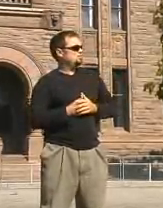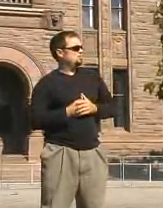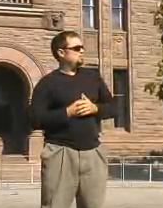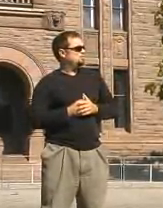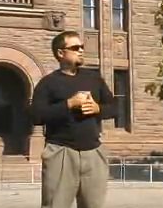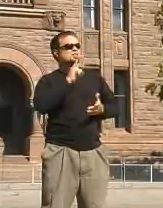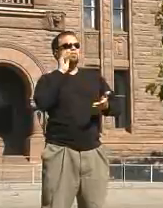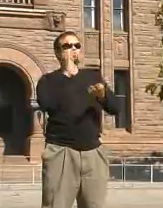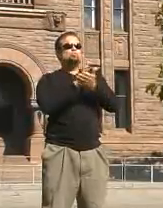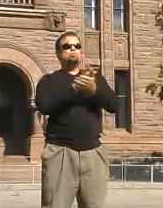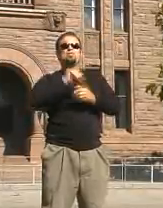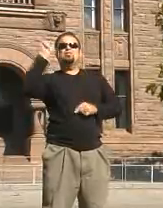around the world is dying.